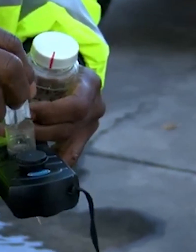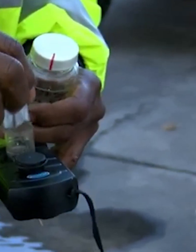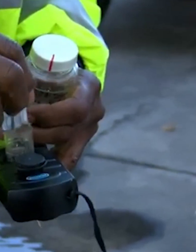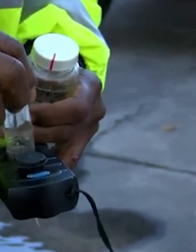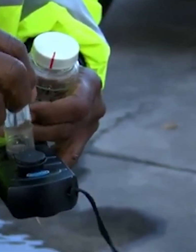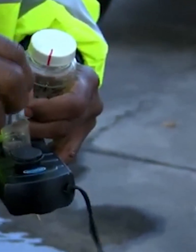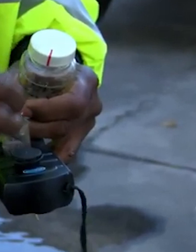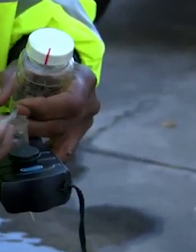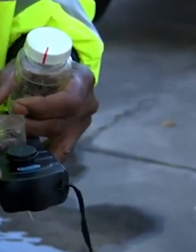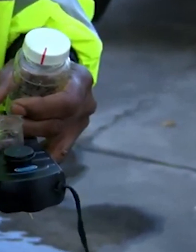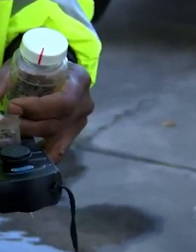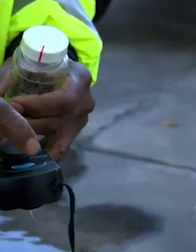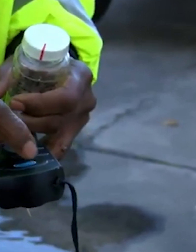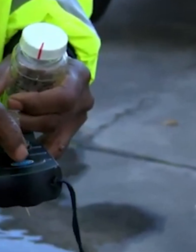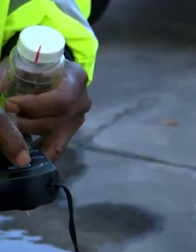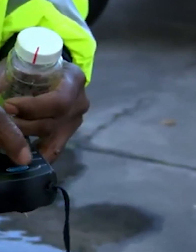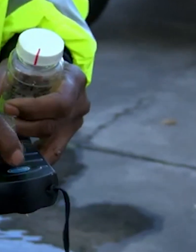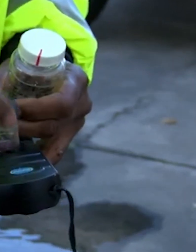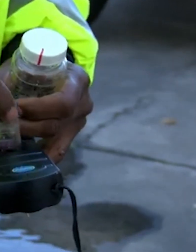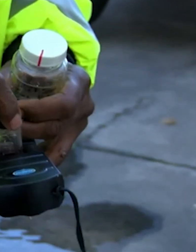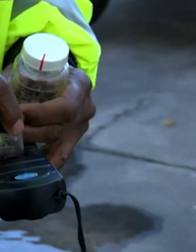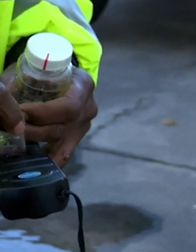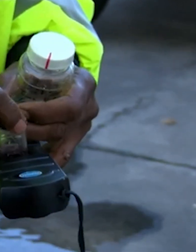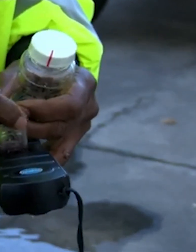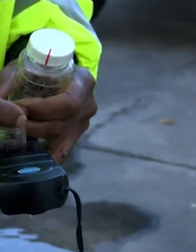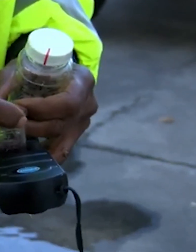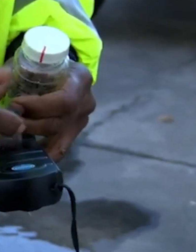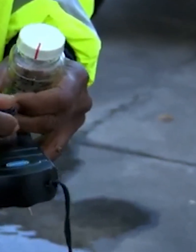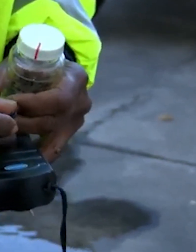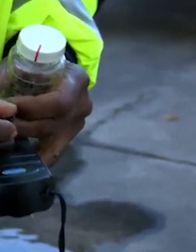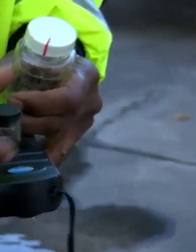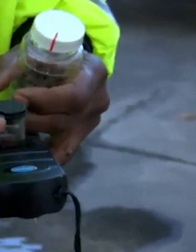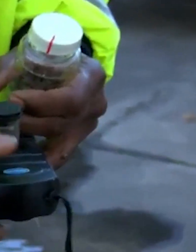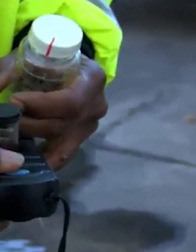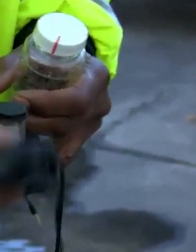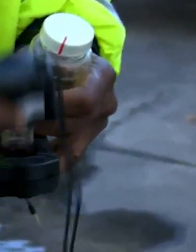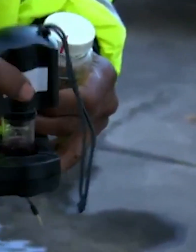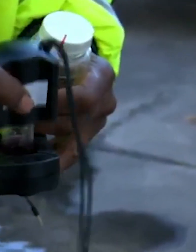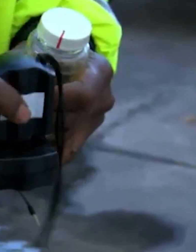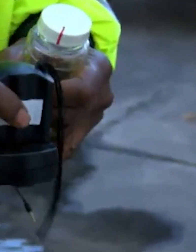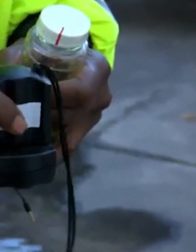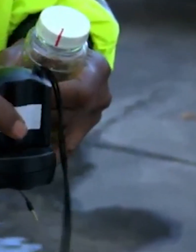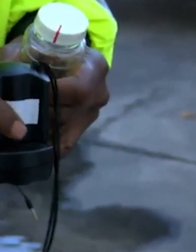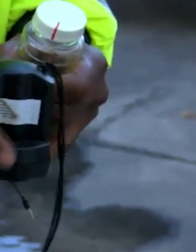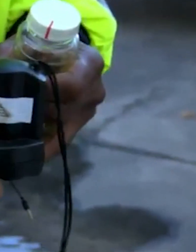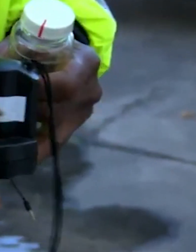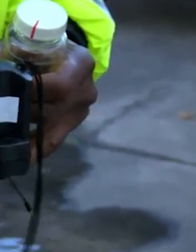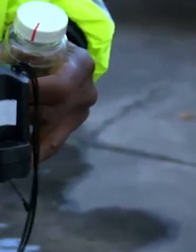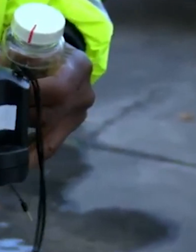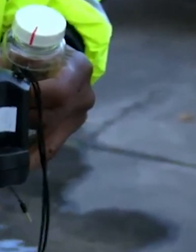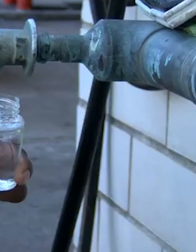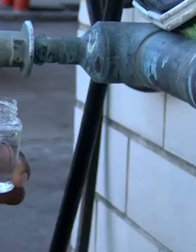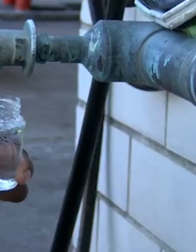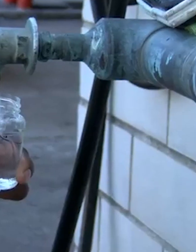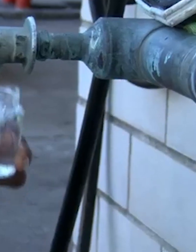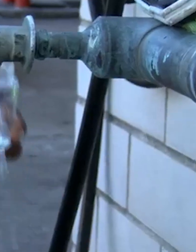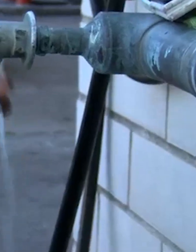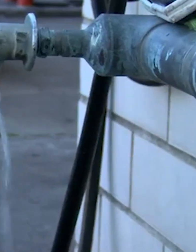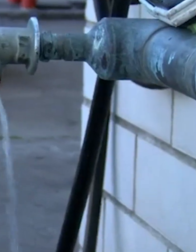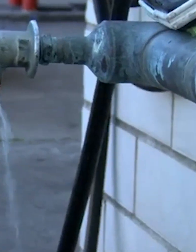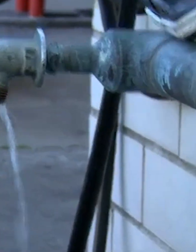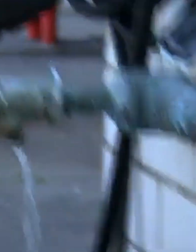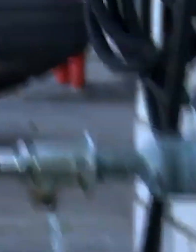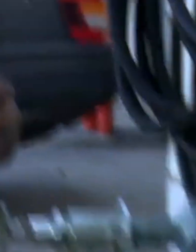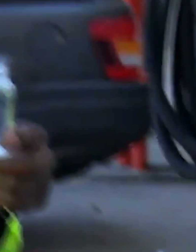morning. And the way the protocols operate, it takes, those samples have to lay out, so to speak, for